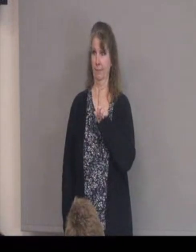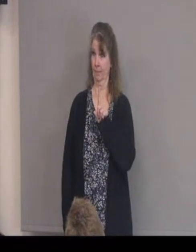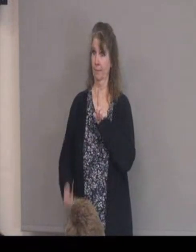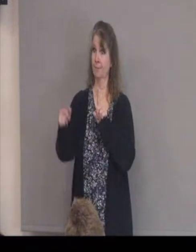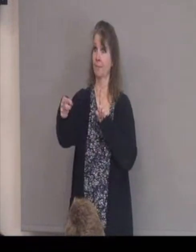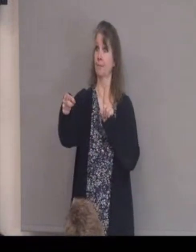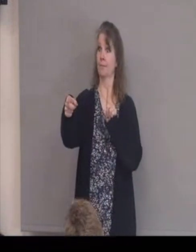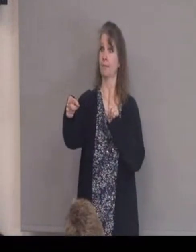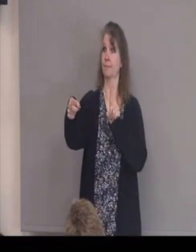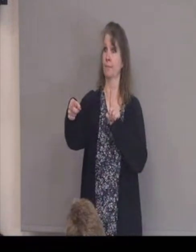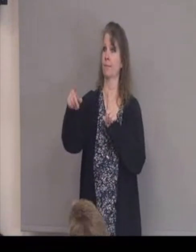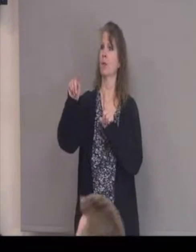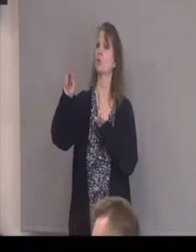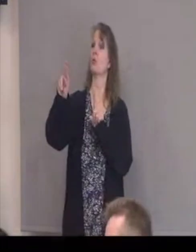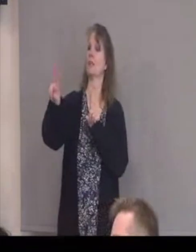anatomy.